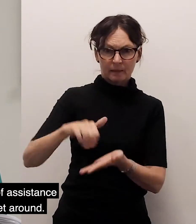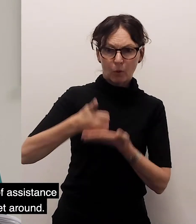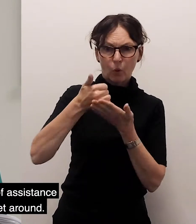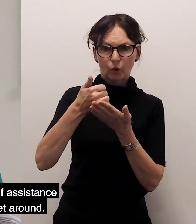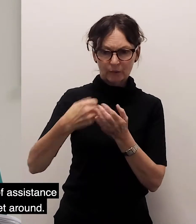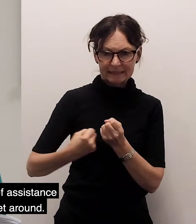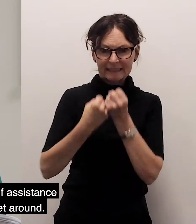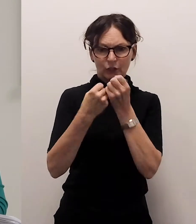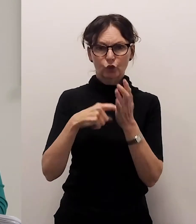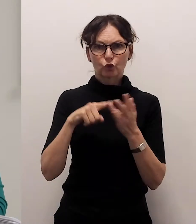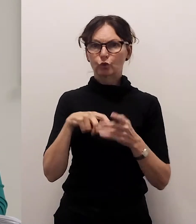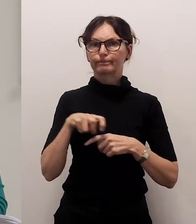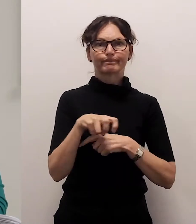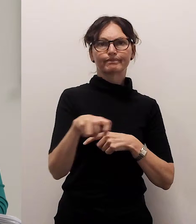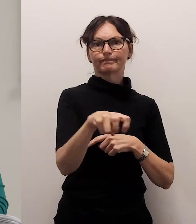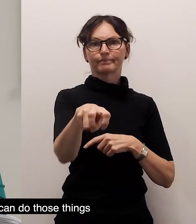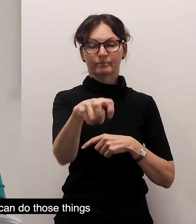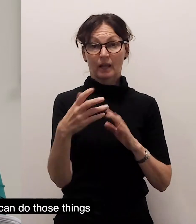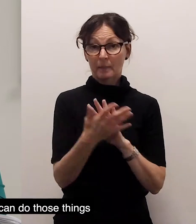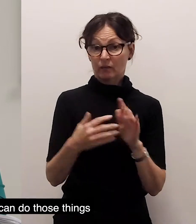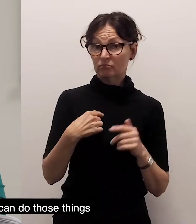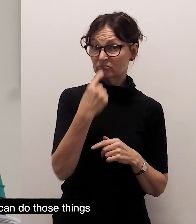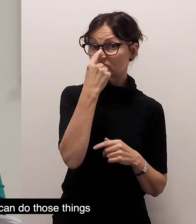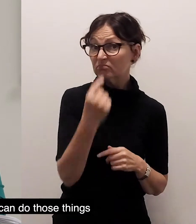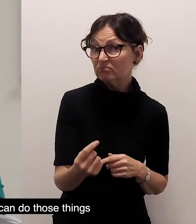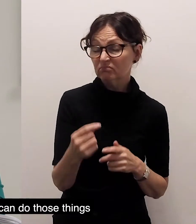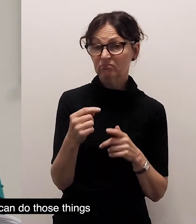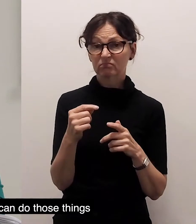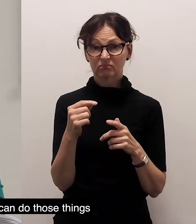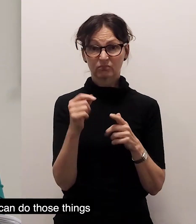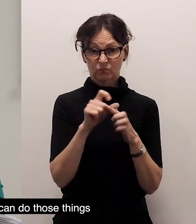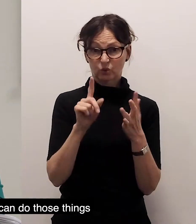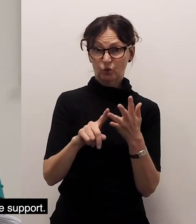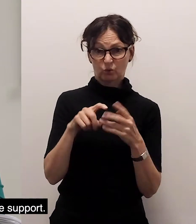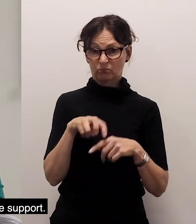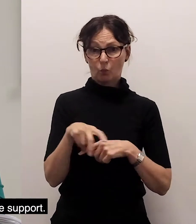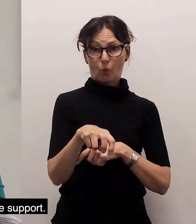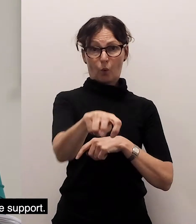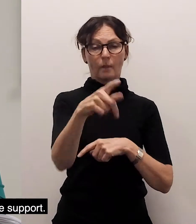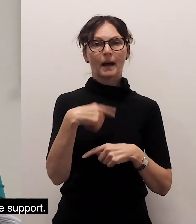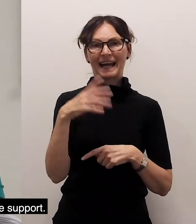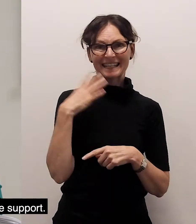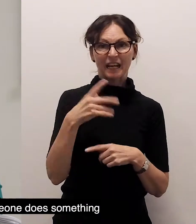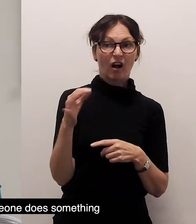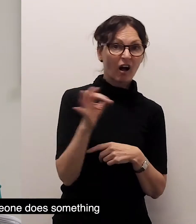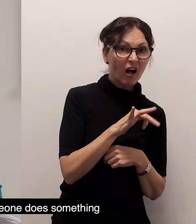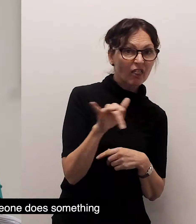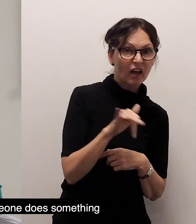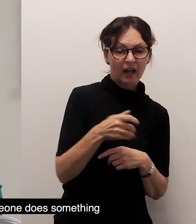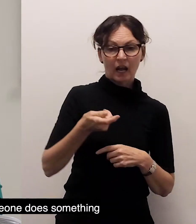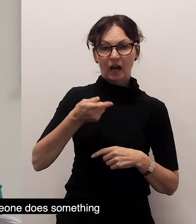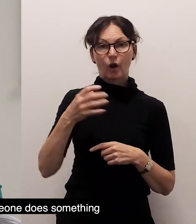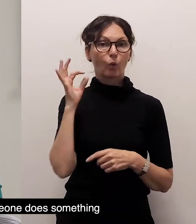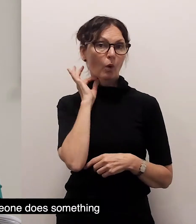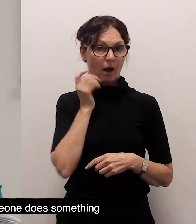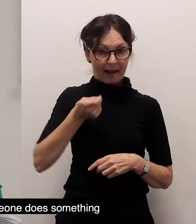that to get around. And that means that I can do those things, but I need the support. So think